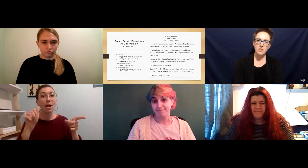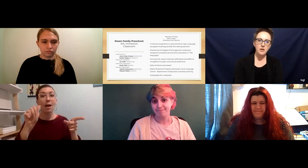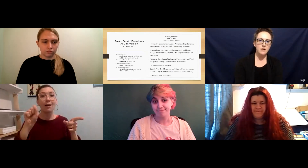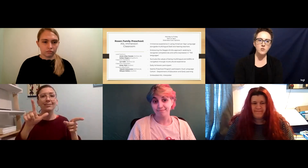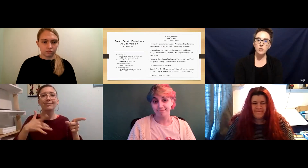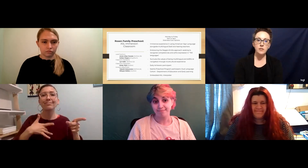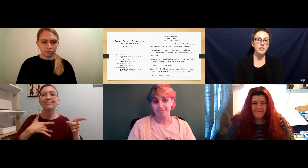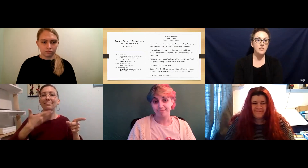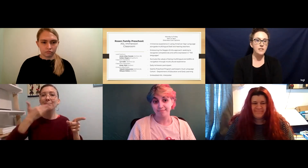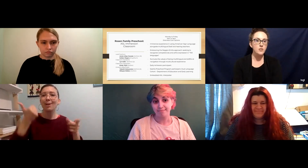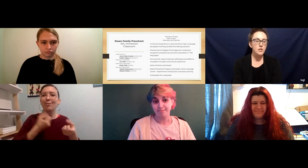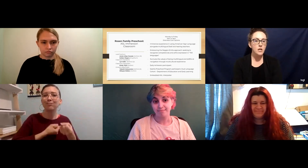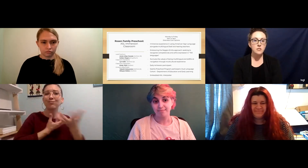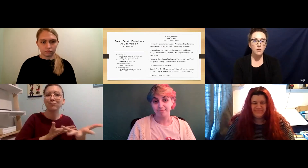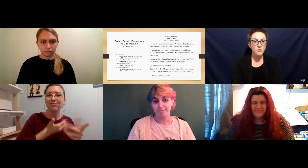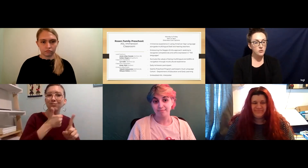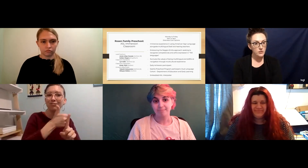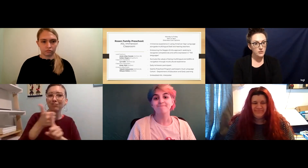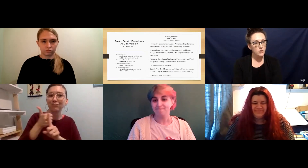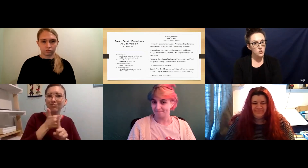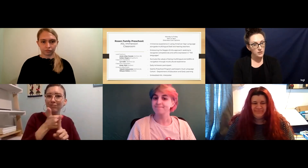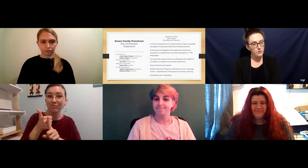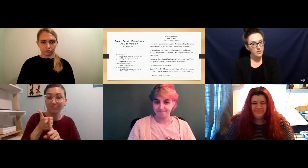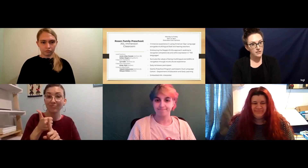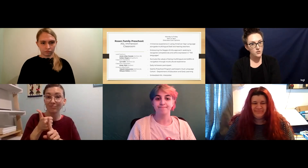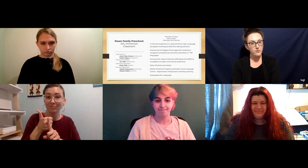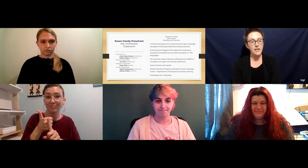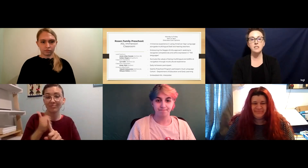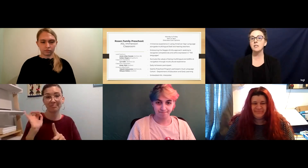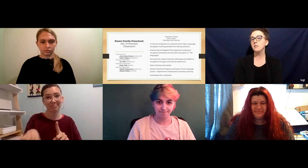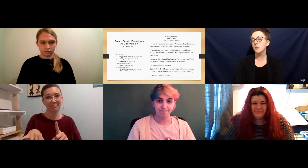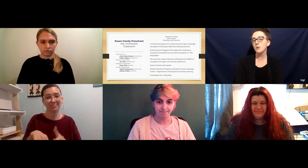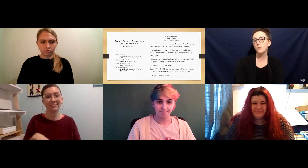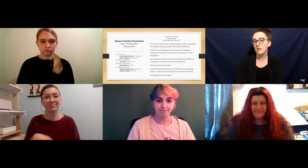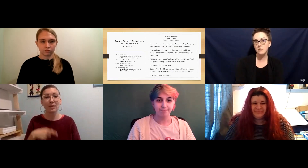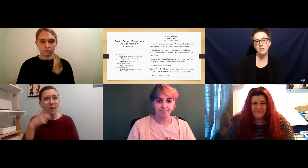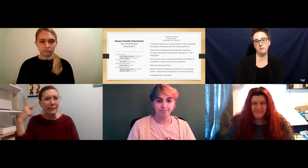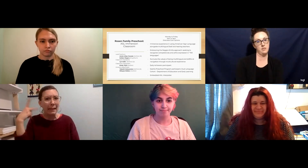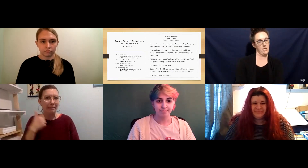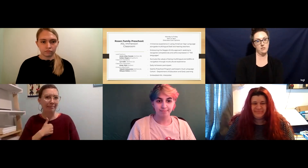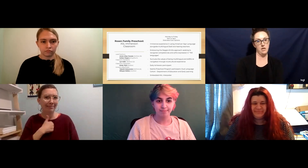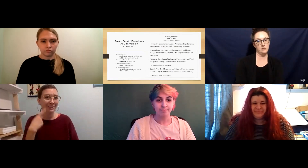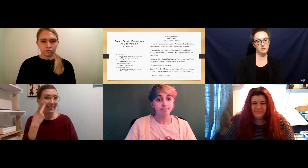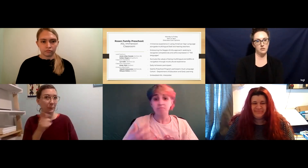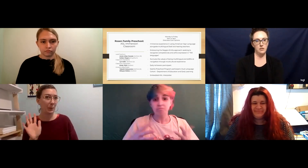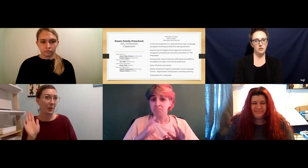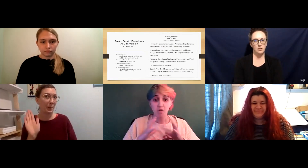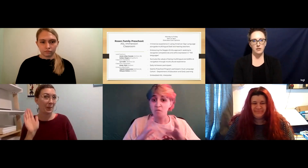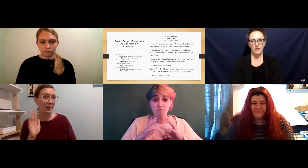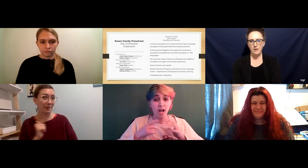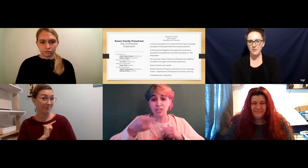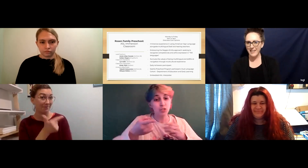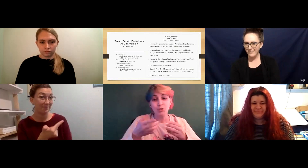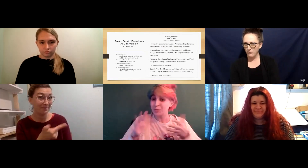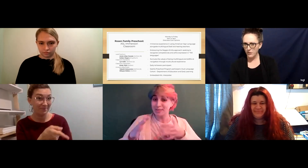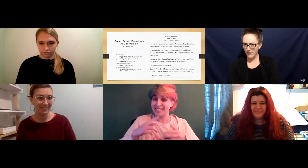Maybe they're even struggling with English. Some children who are struggling with English find it easier to express themselves in ASL.